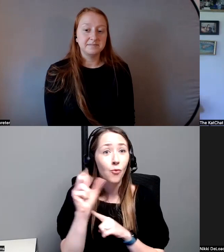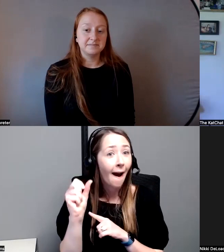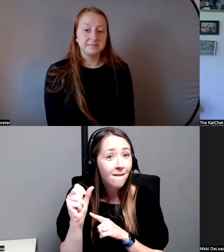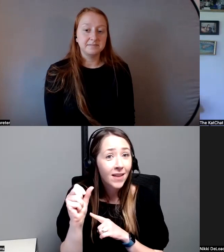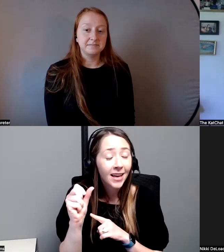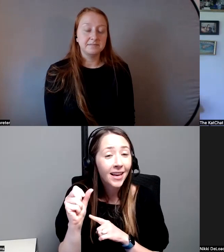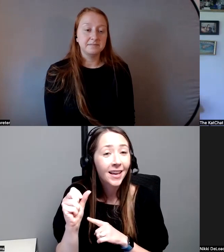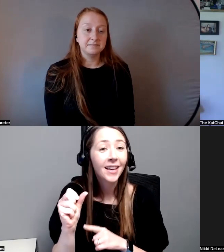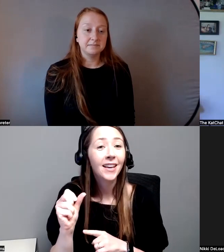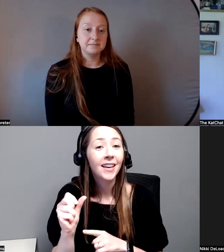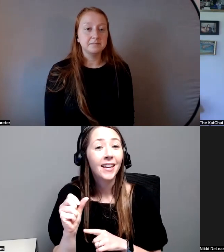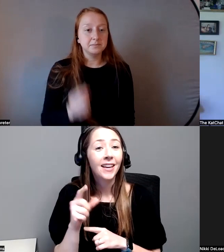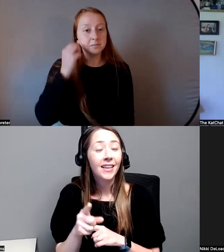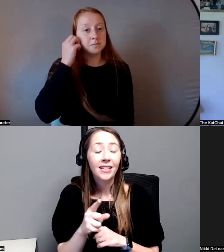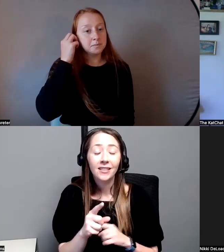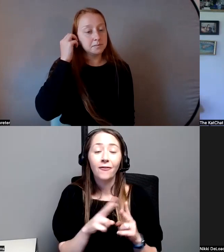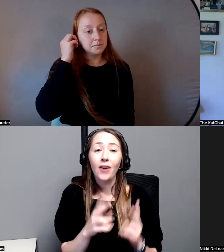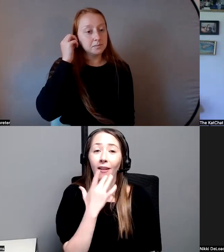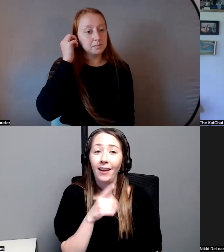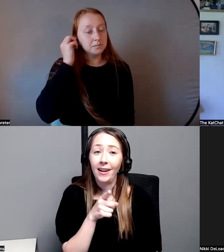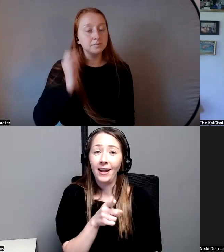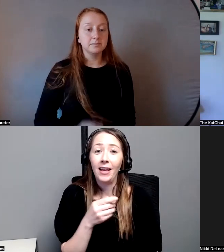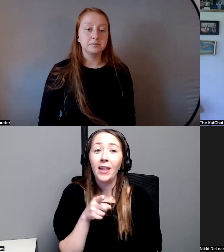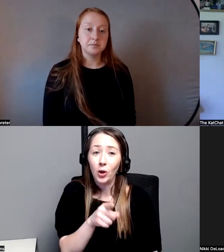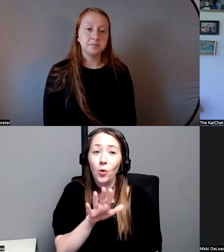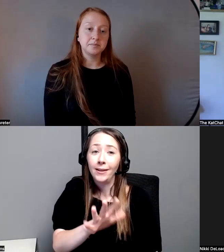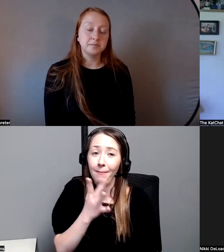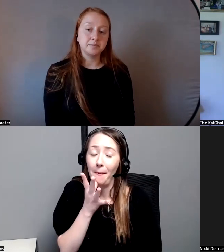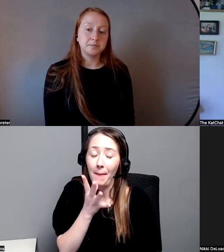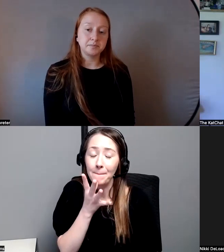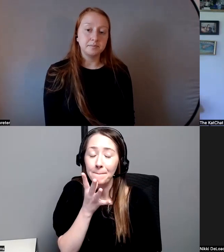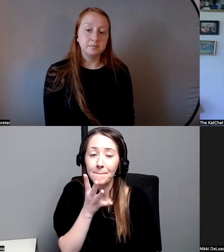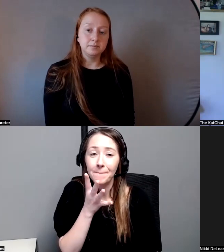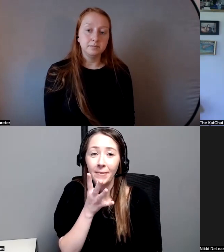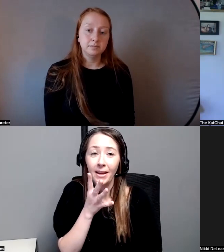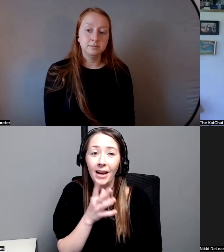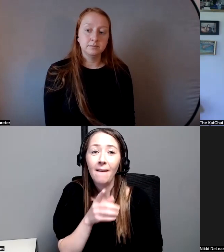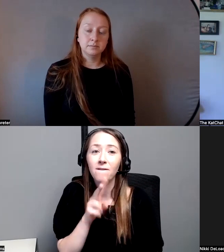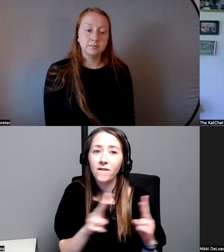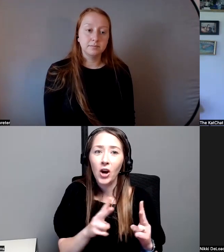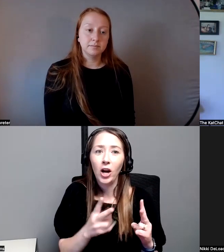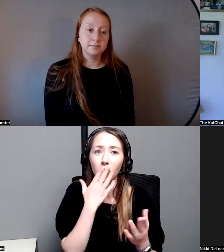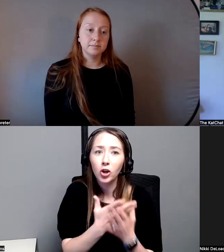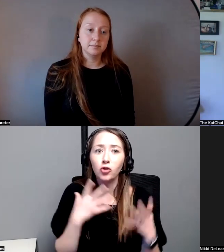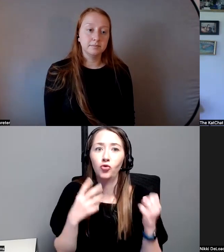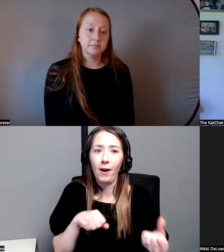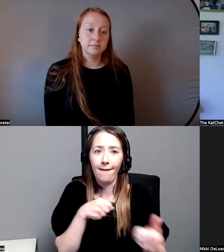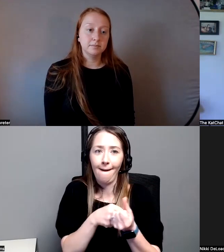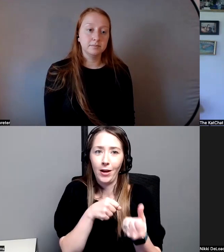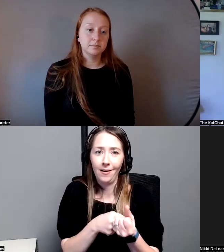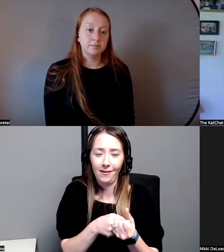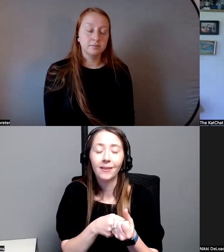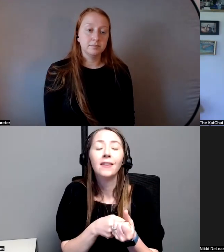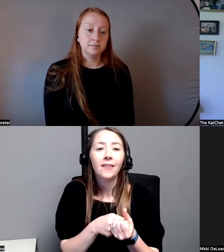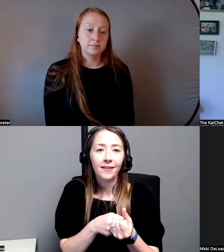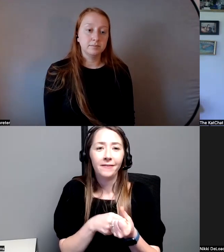life. And he's so lucky to have you as a mother and to have such a strong advocate in his corner.